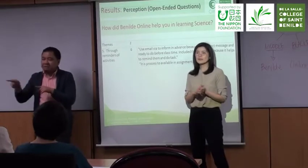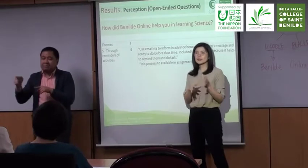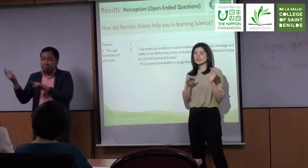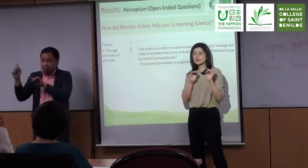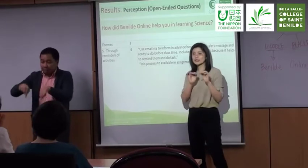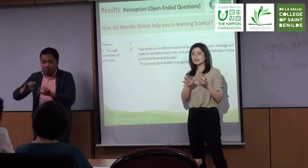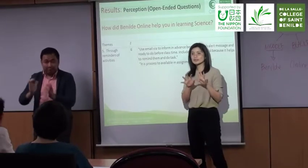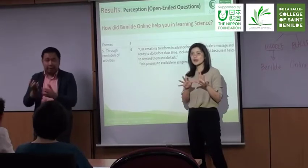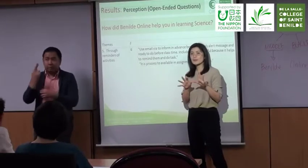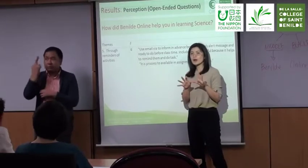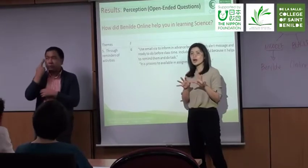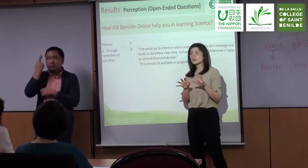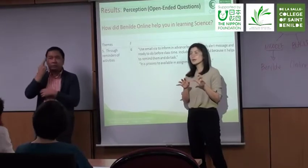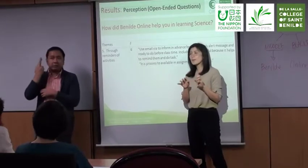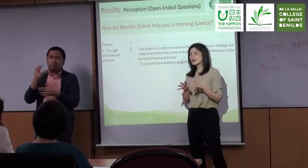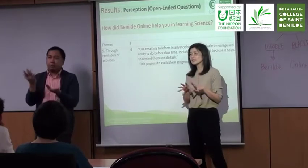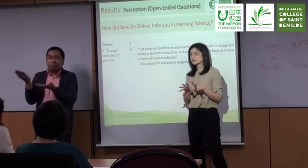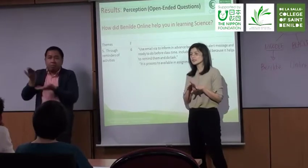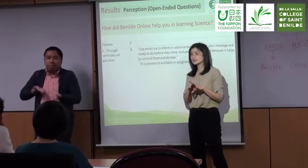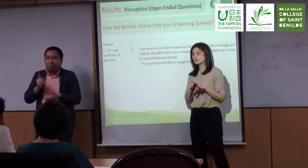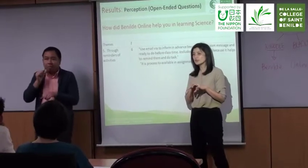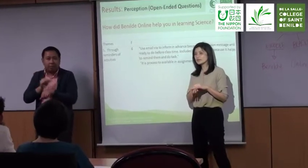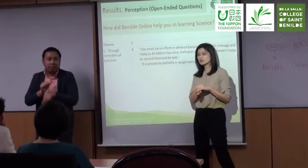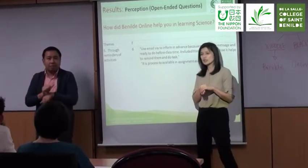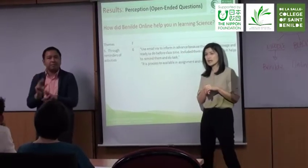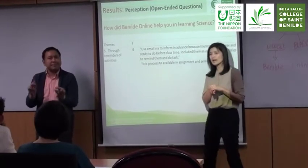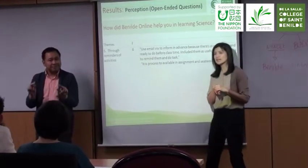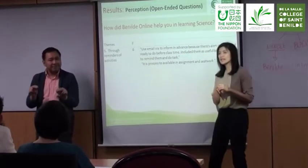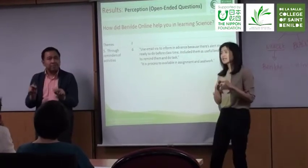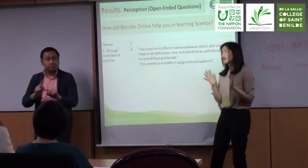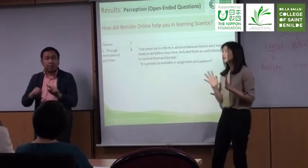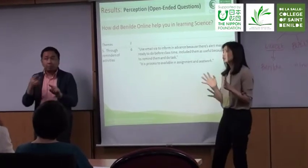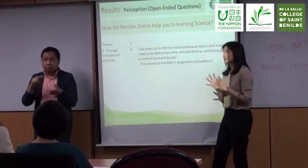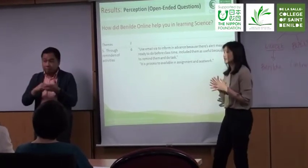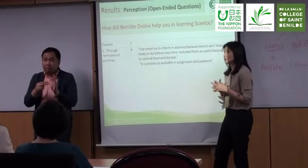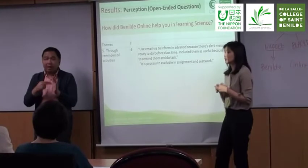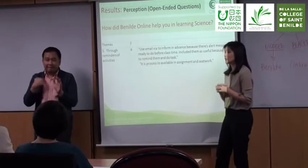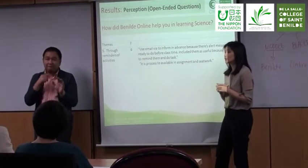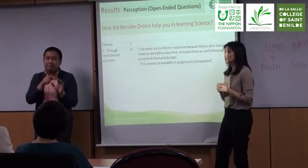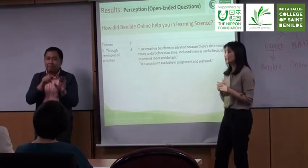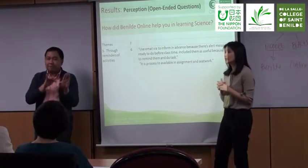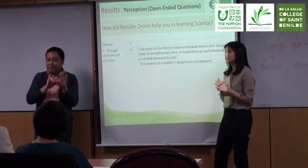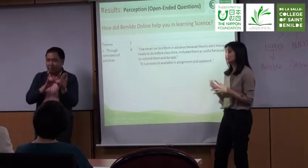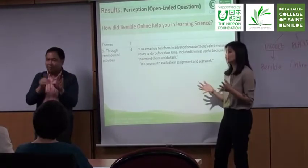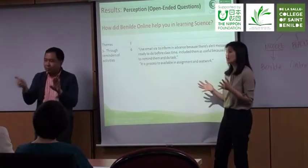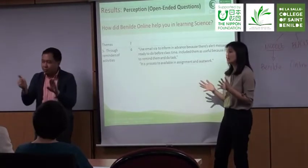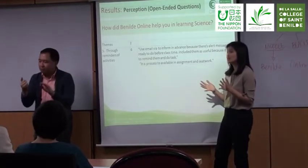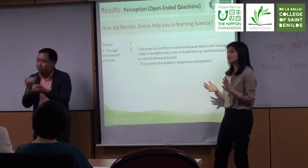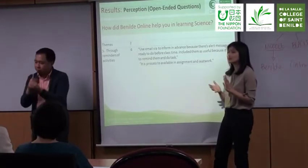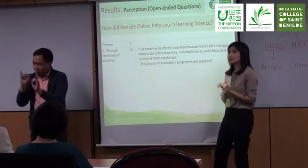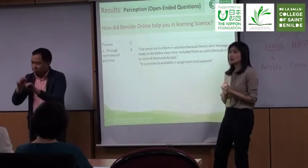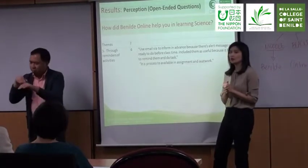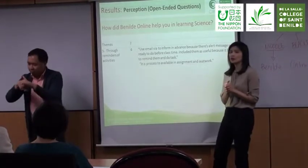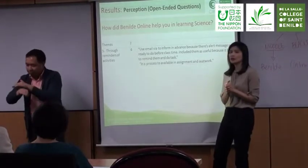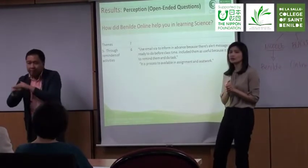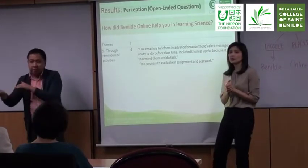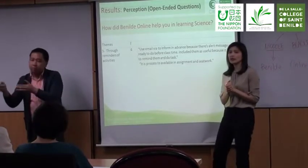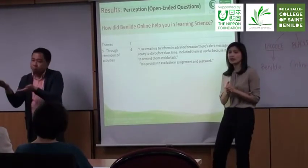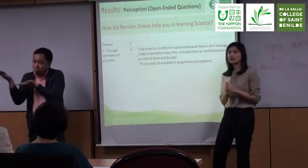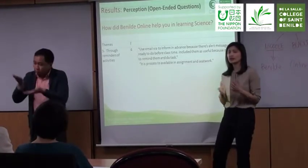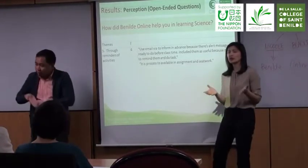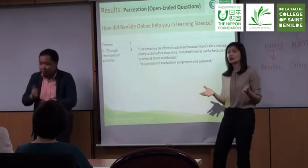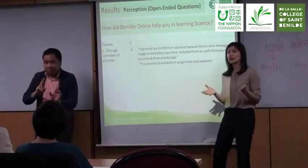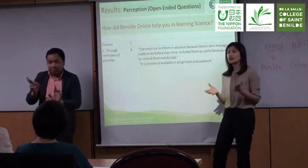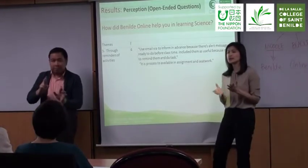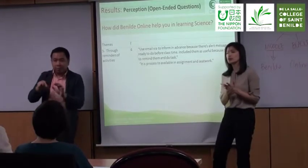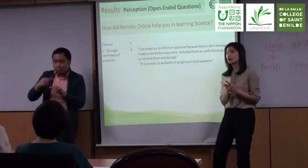informed, because you give them reminders through Binilk Online, they have no excuse not to bring the materials, or not to